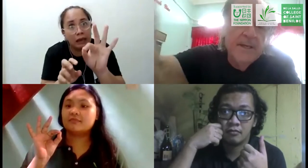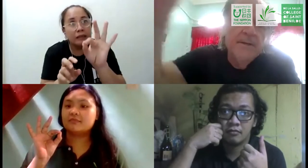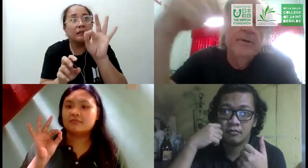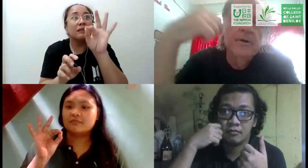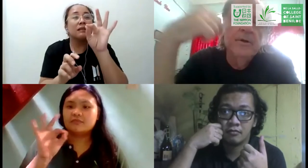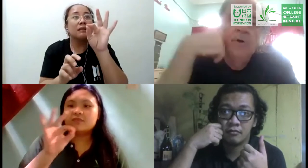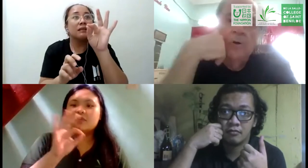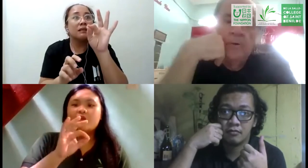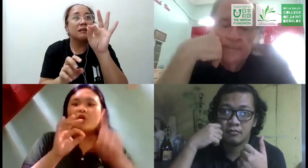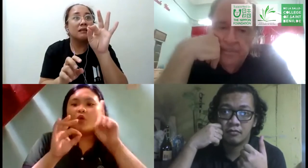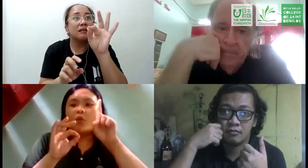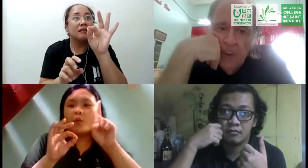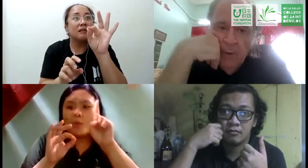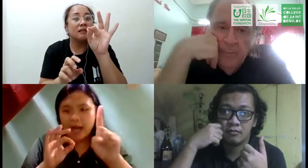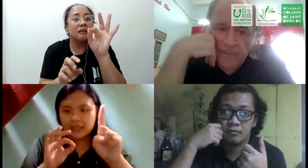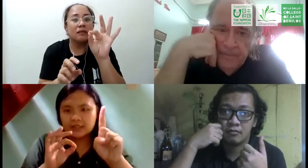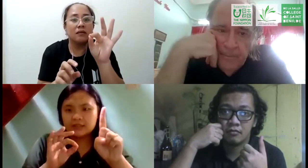into the whole group?